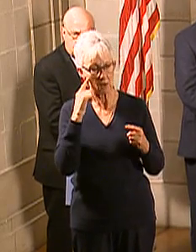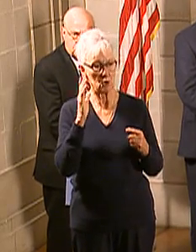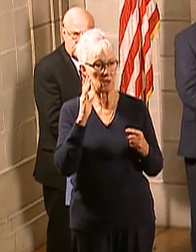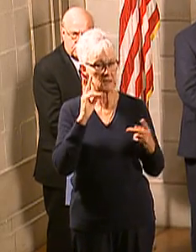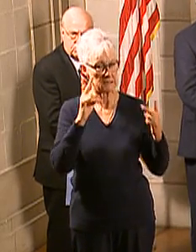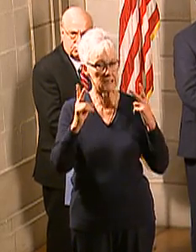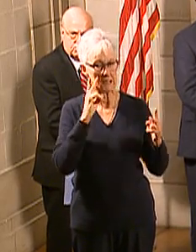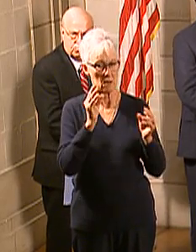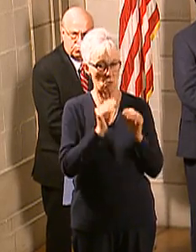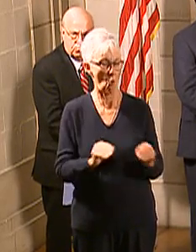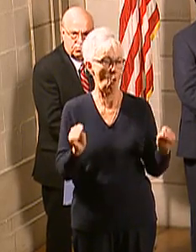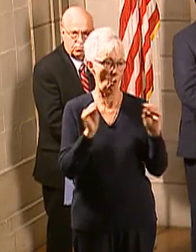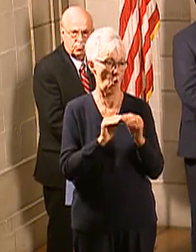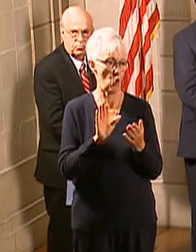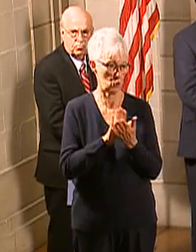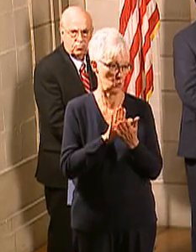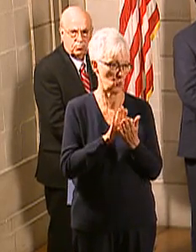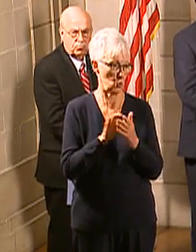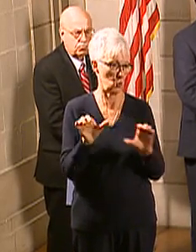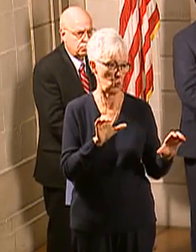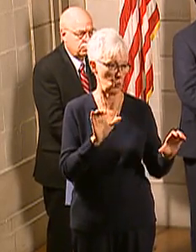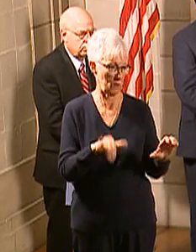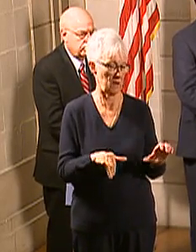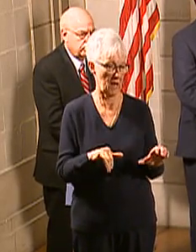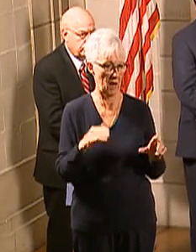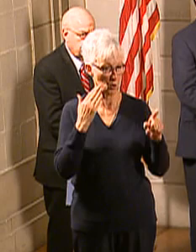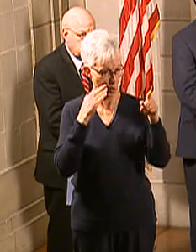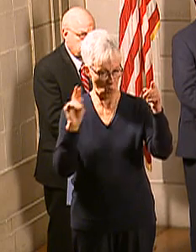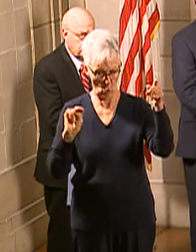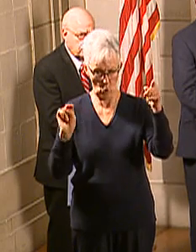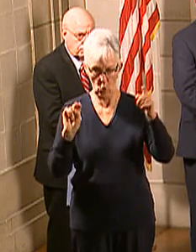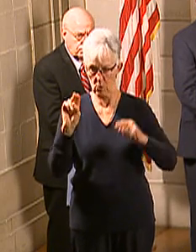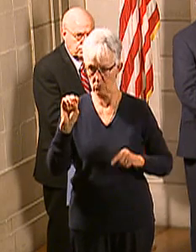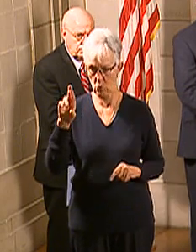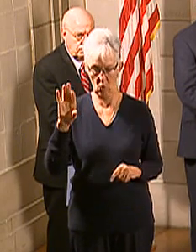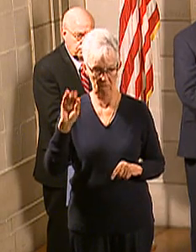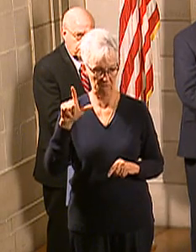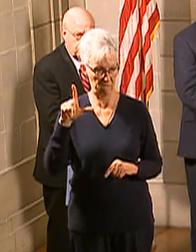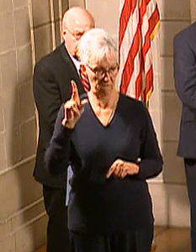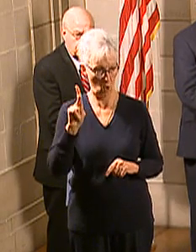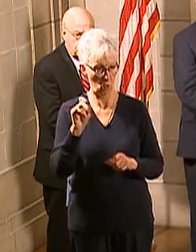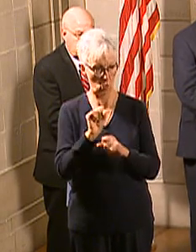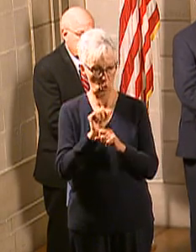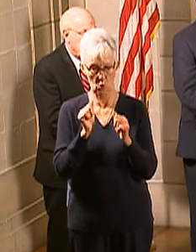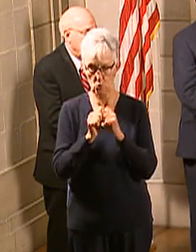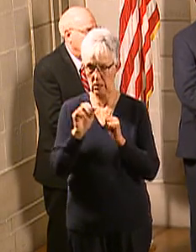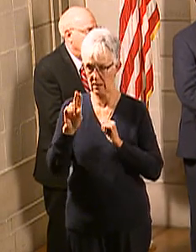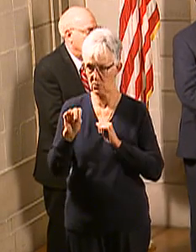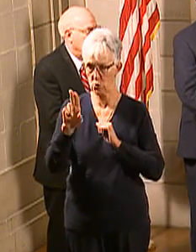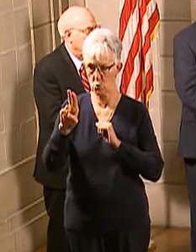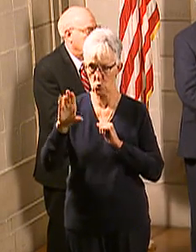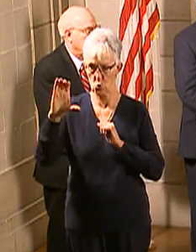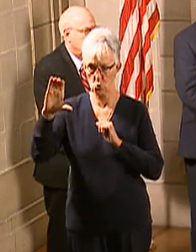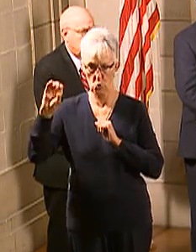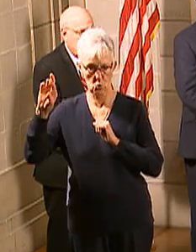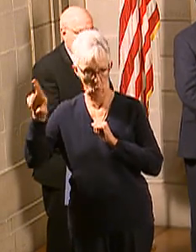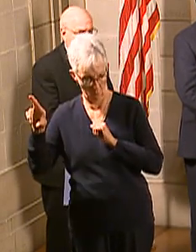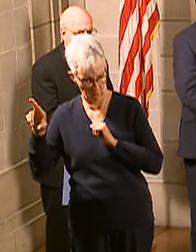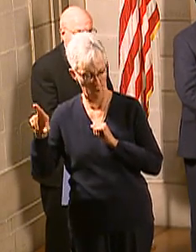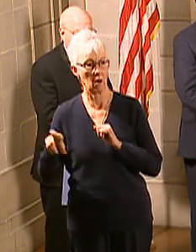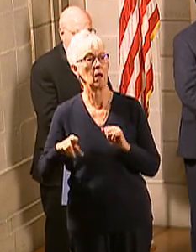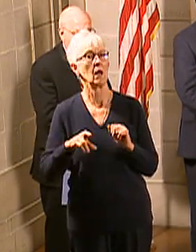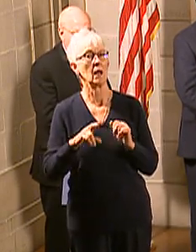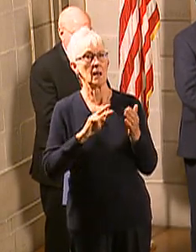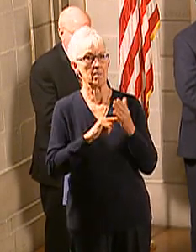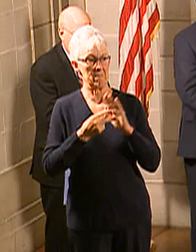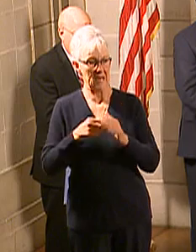schools doing it. I know Norfolk Public Schools is doing it with Nucor. So it depends on the kind of the local leadership. You have to have companies willing to be